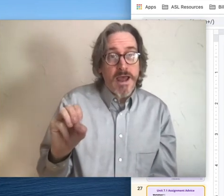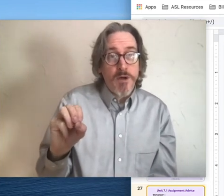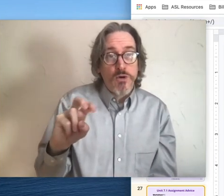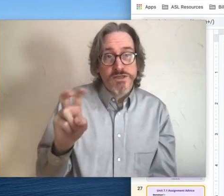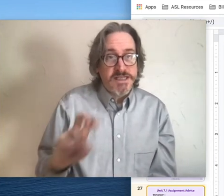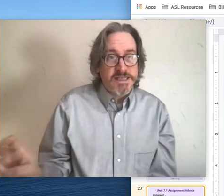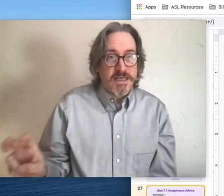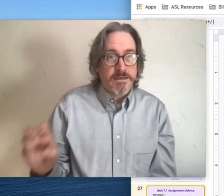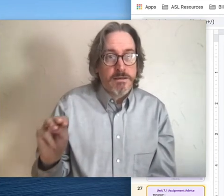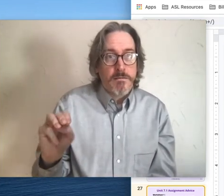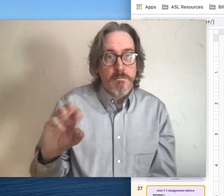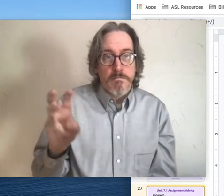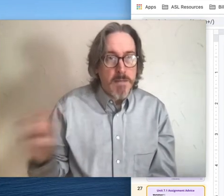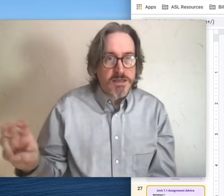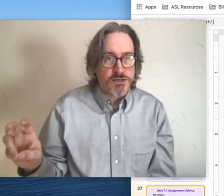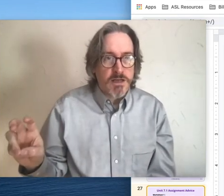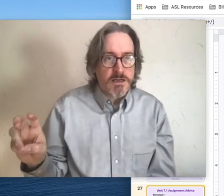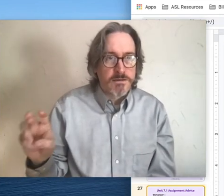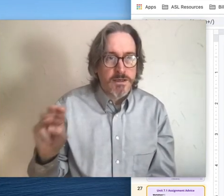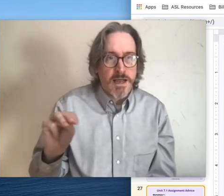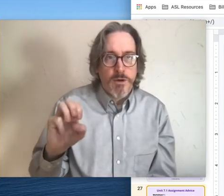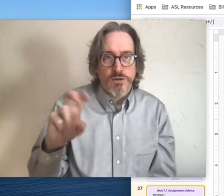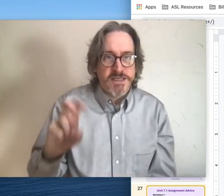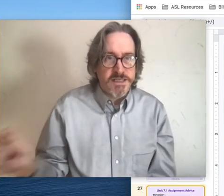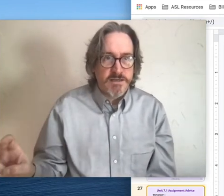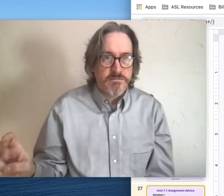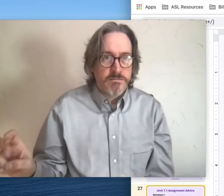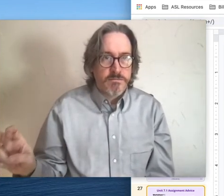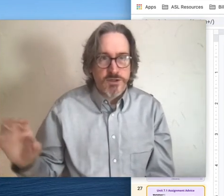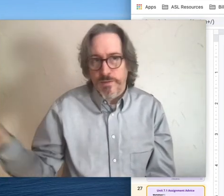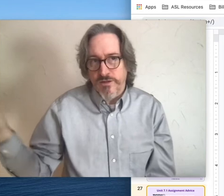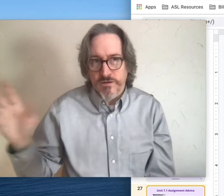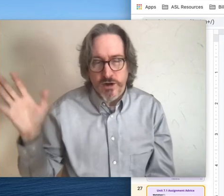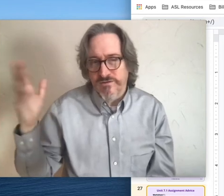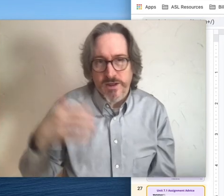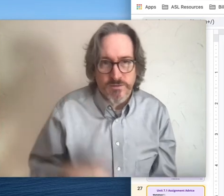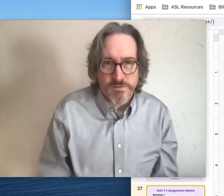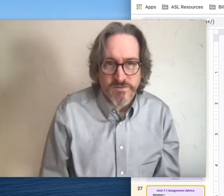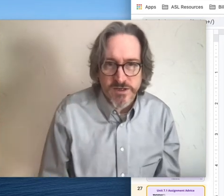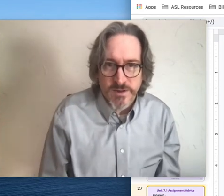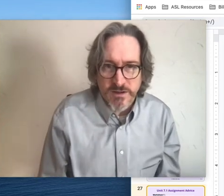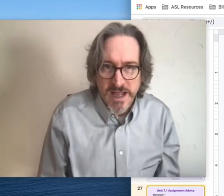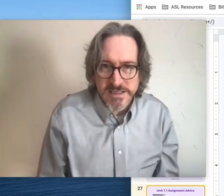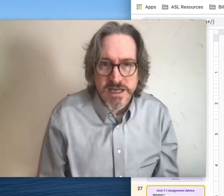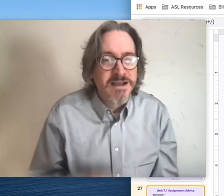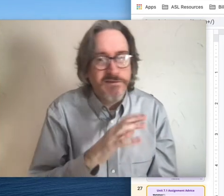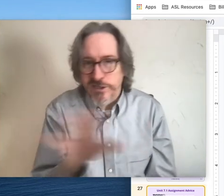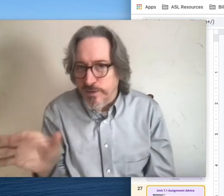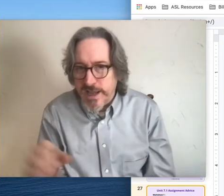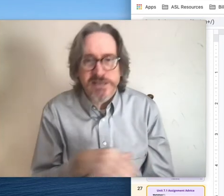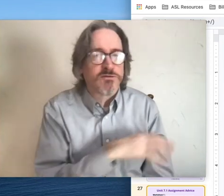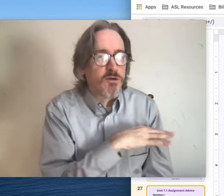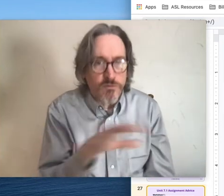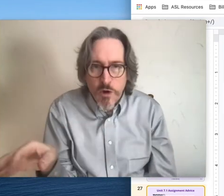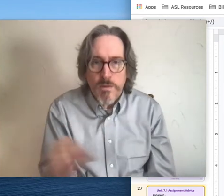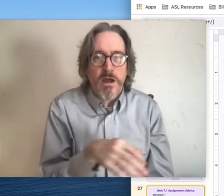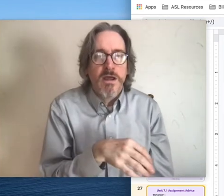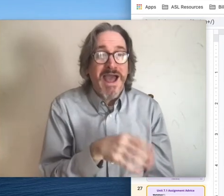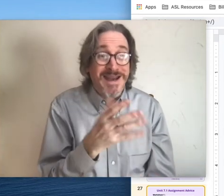Mozzarella. M-O-Z-Z. Mozzarella. M-O-Z-Z. Don't bother. You don't have to bother fingerspelling the last. Fingerspell